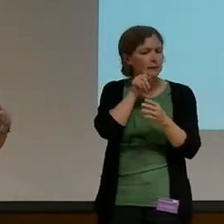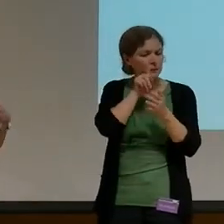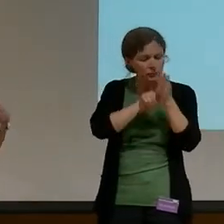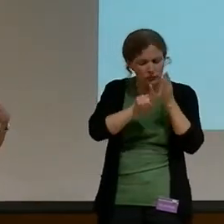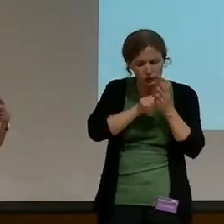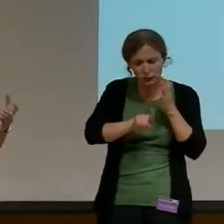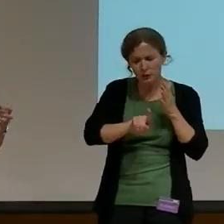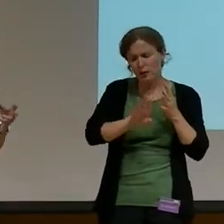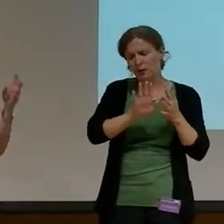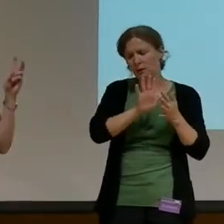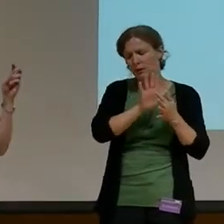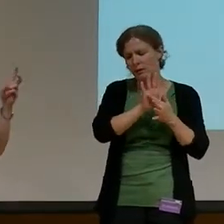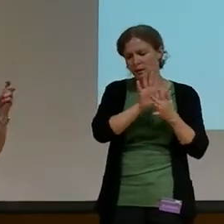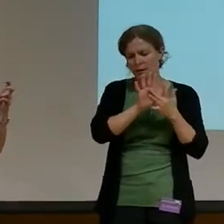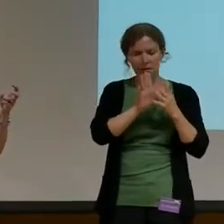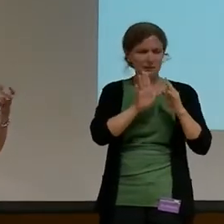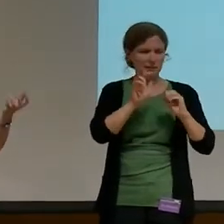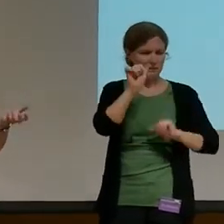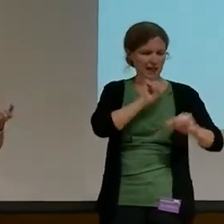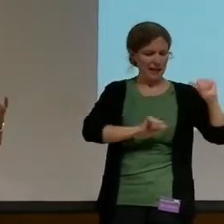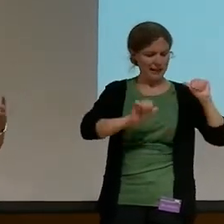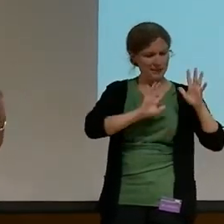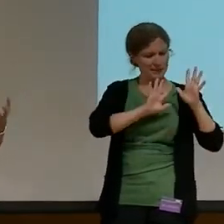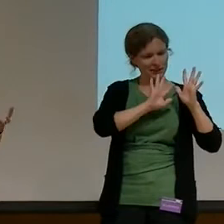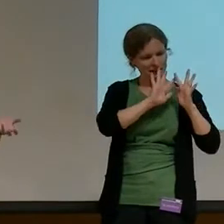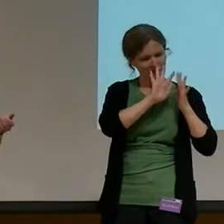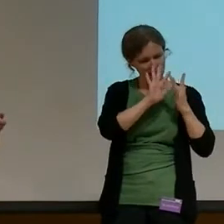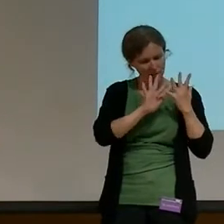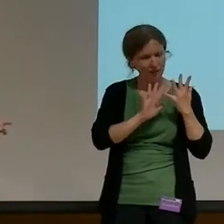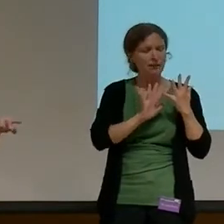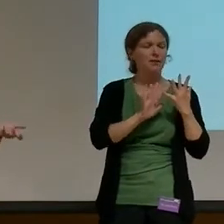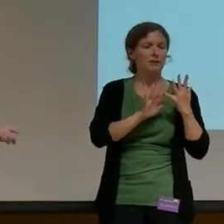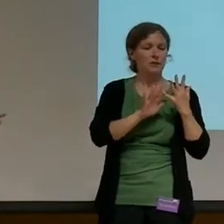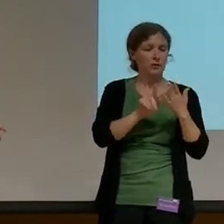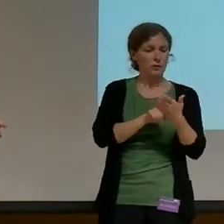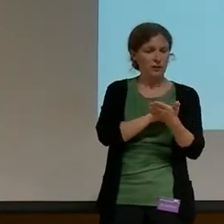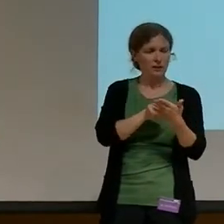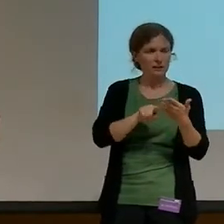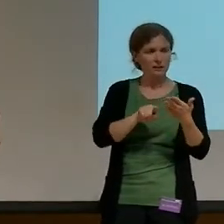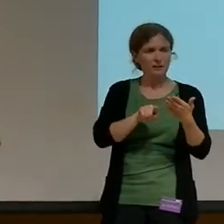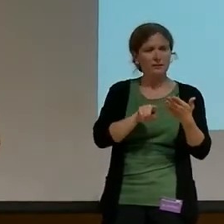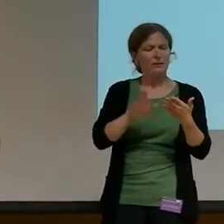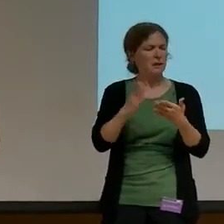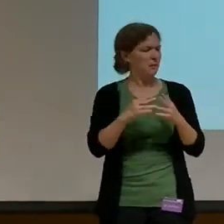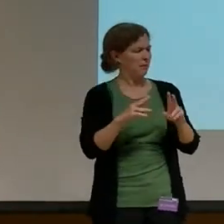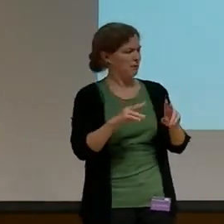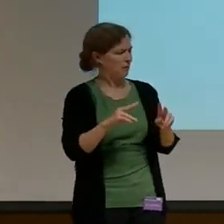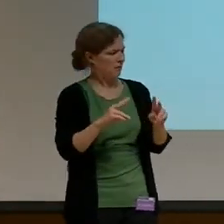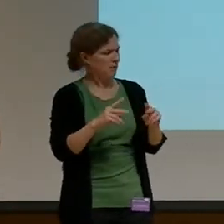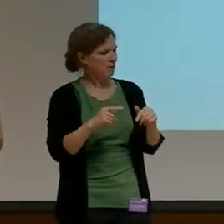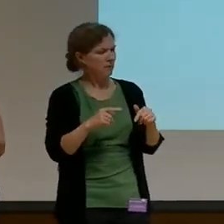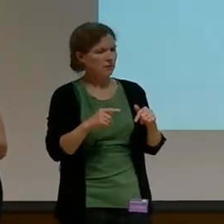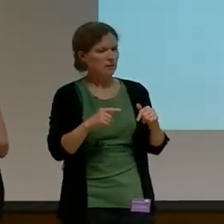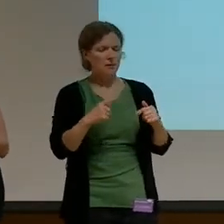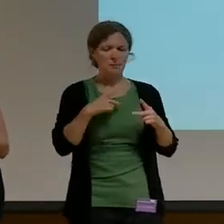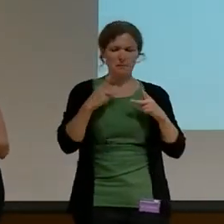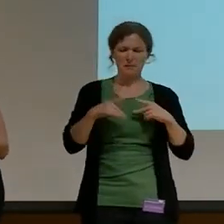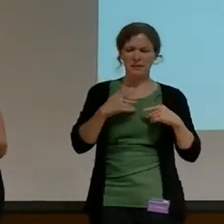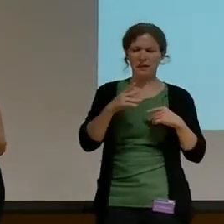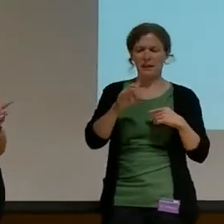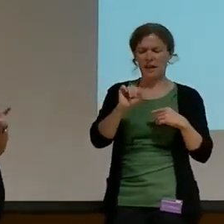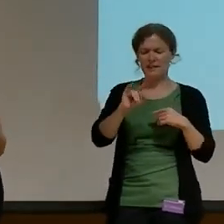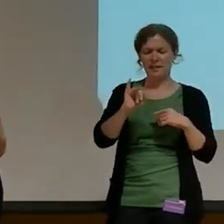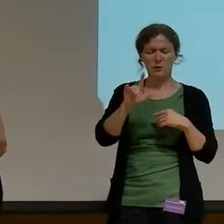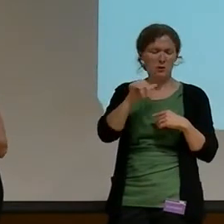and more science-y kind of based critics come up. It's things people don't believe that asexuality